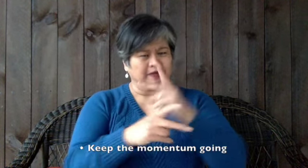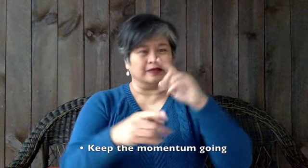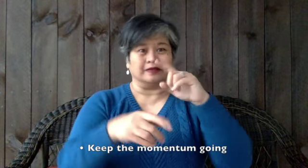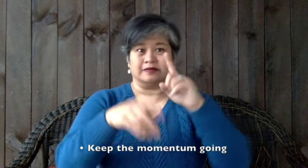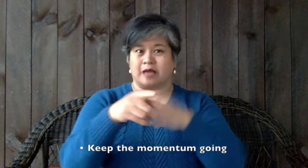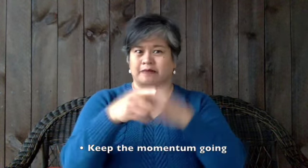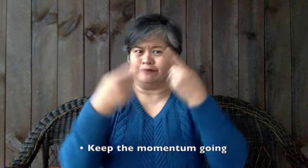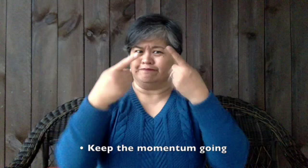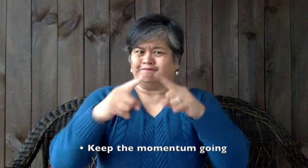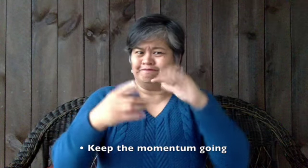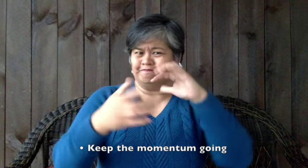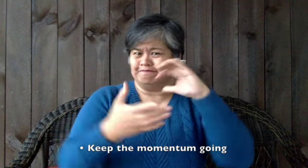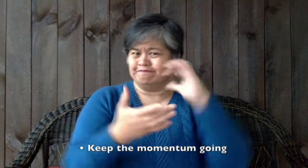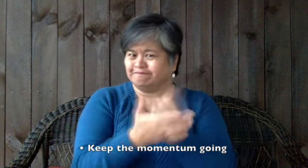Keep the momentum going.